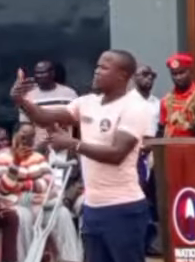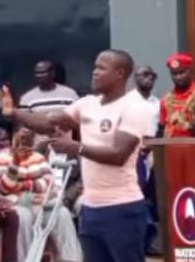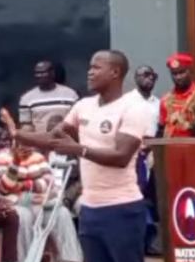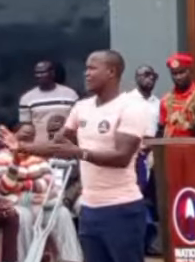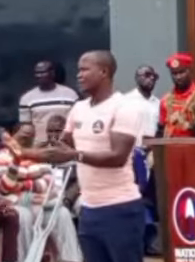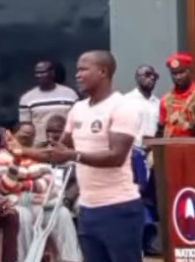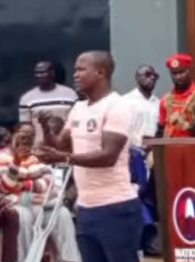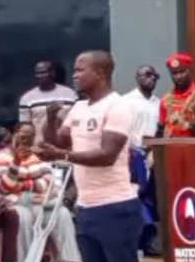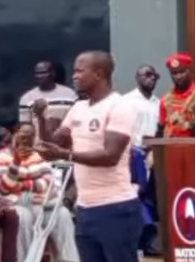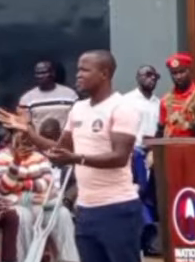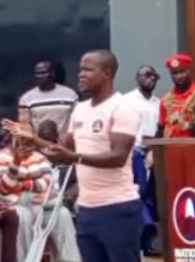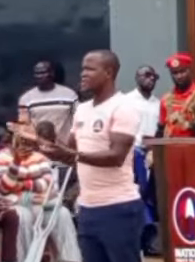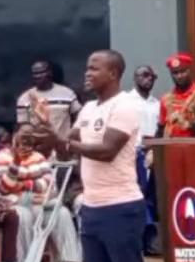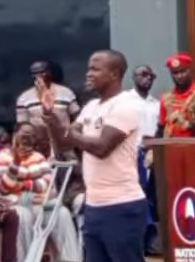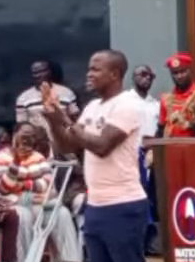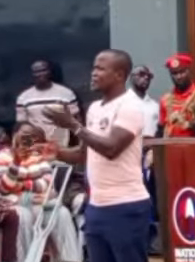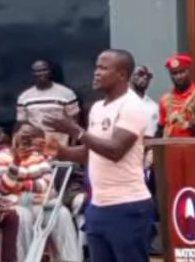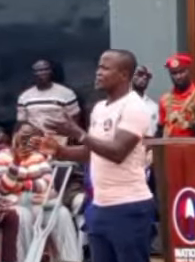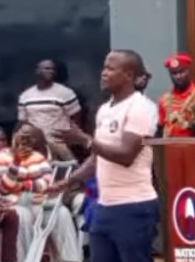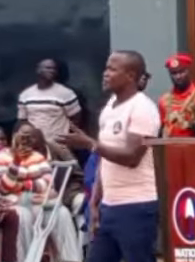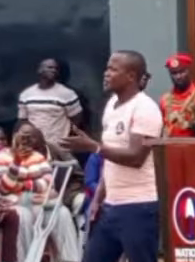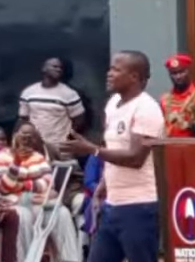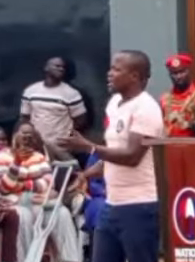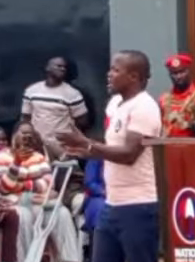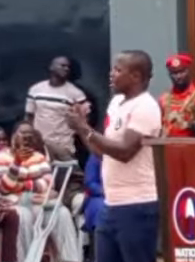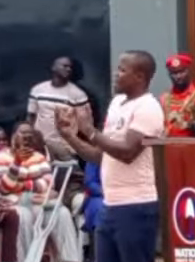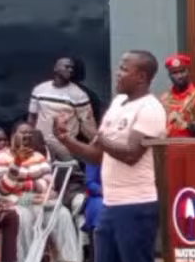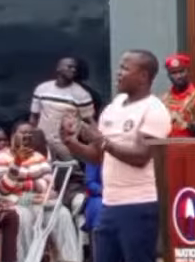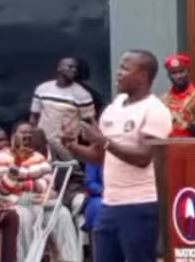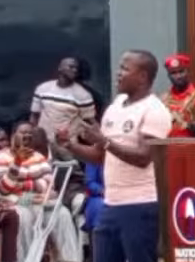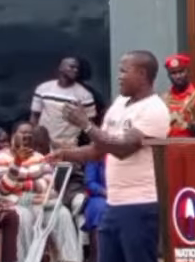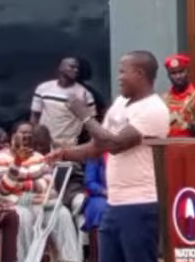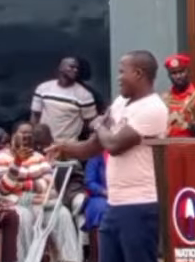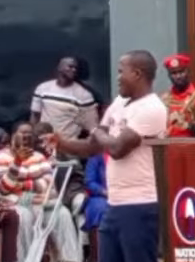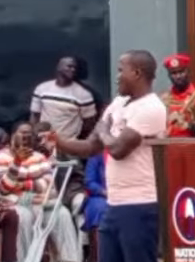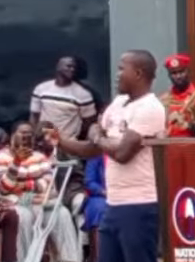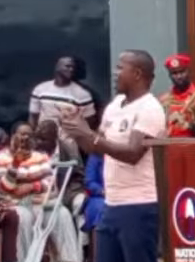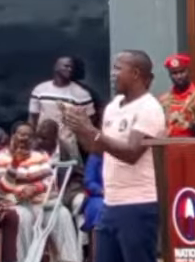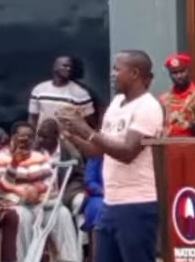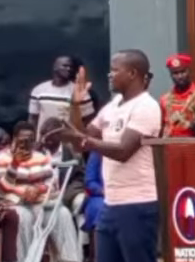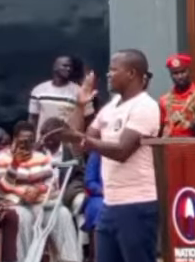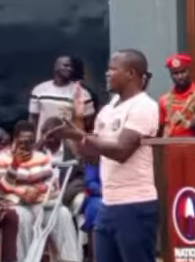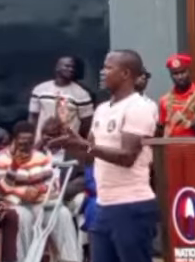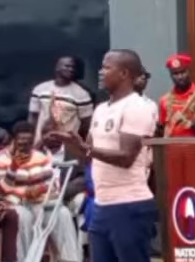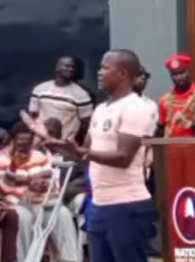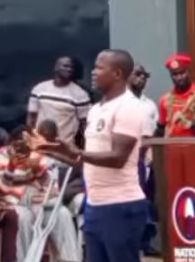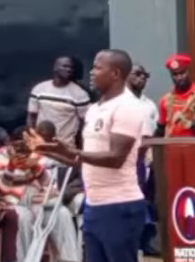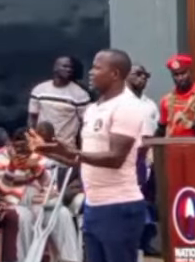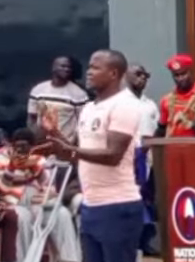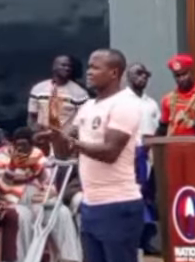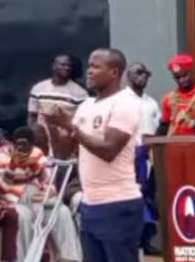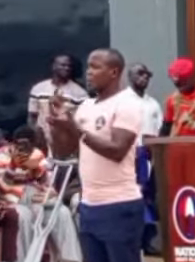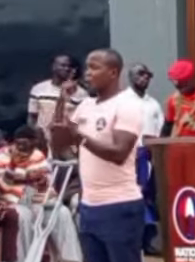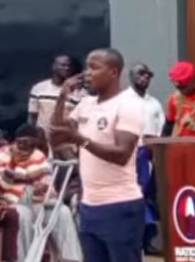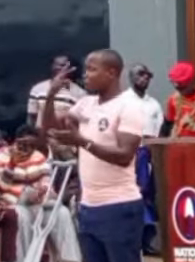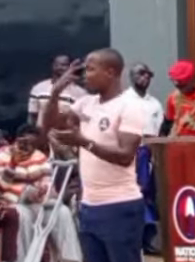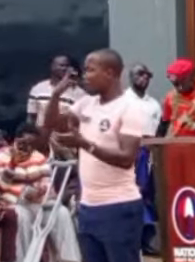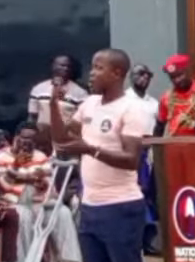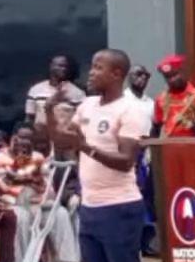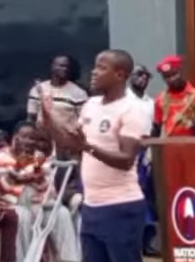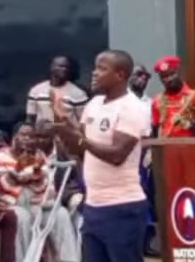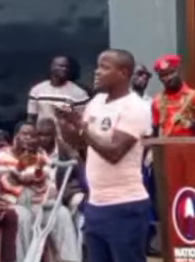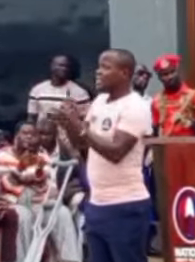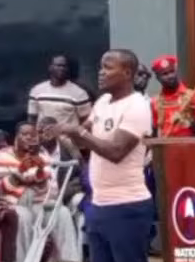ffe amagulu gaabwe gatemebwako, emikono gyabwe gyatemebwako, babajjamu amaaso.